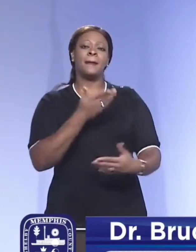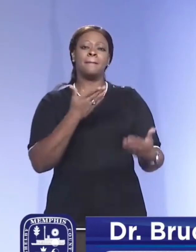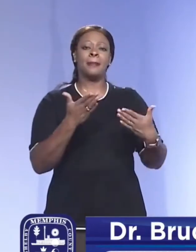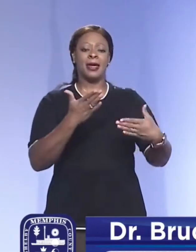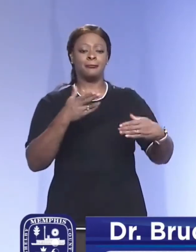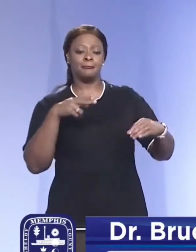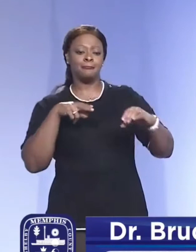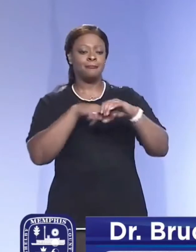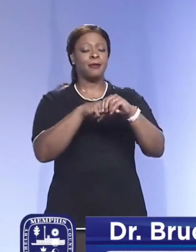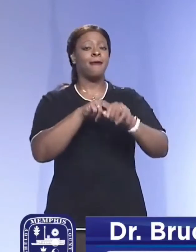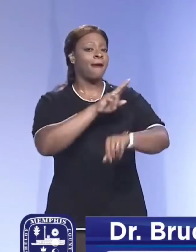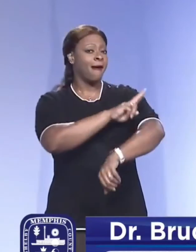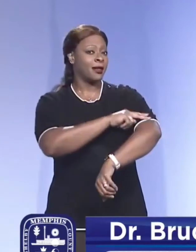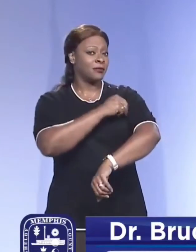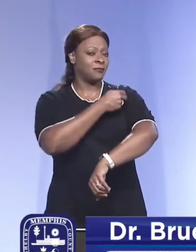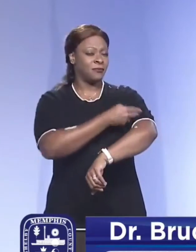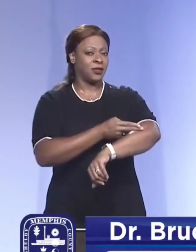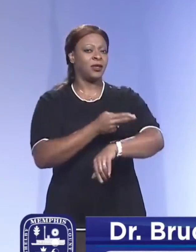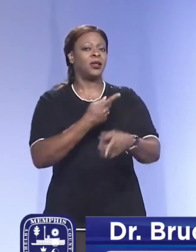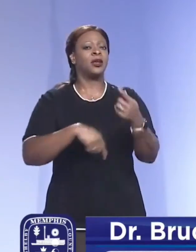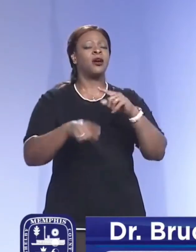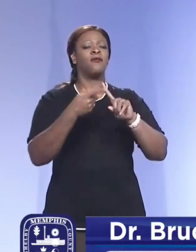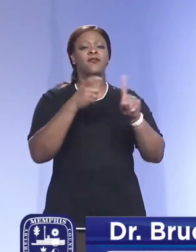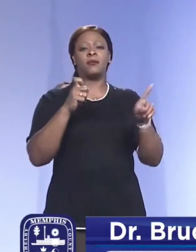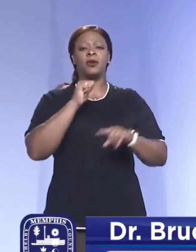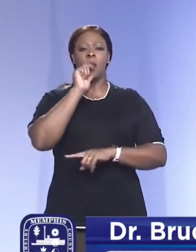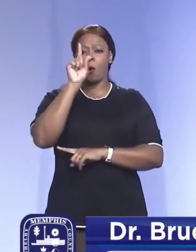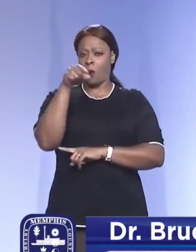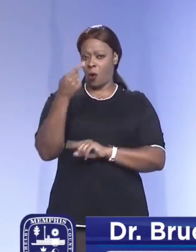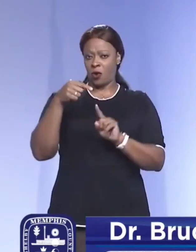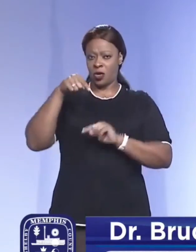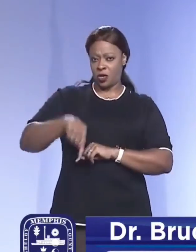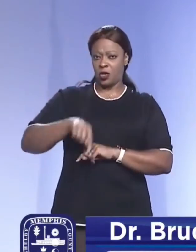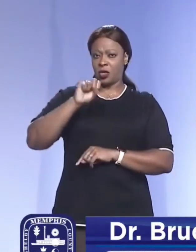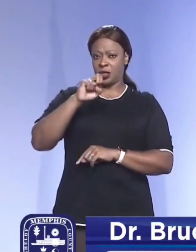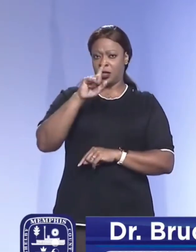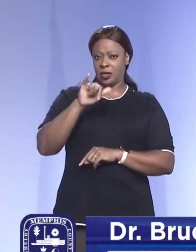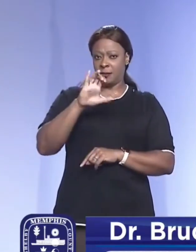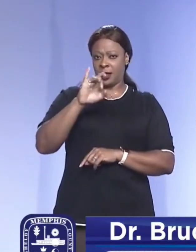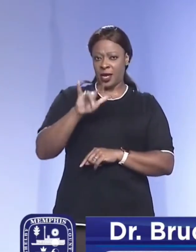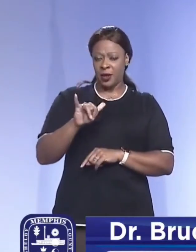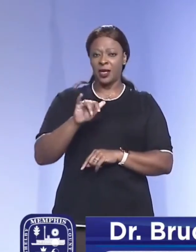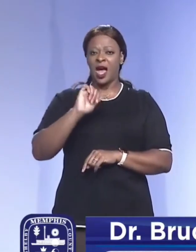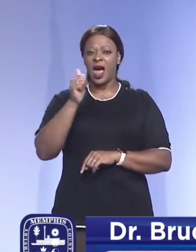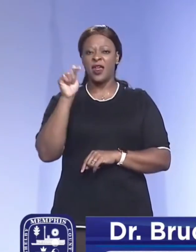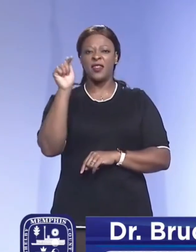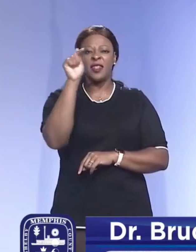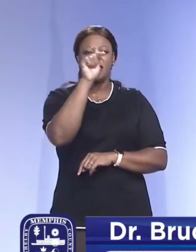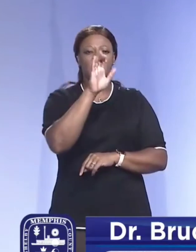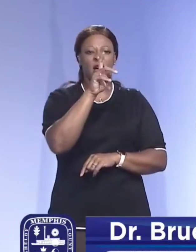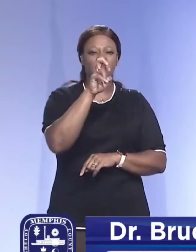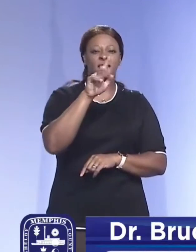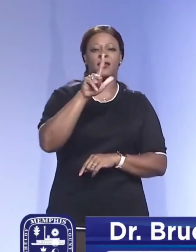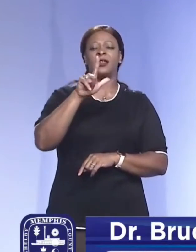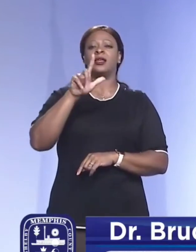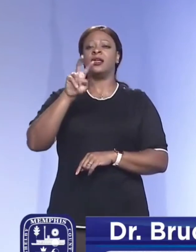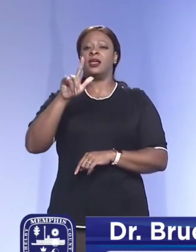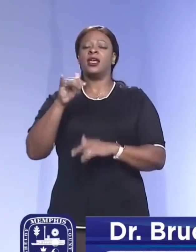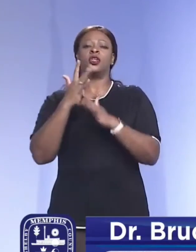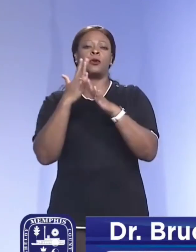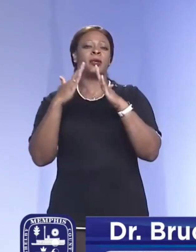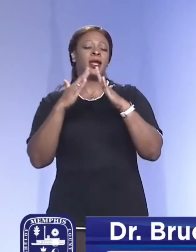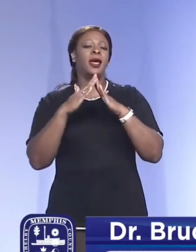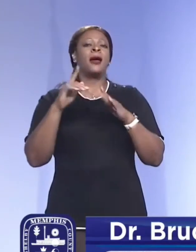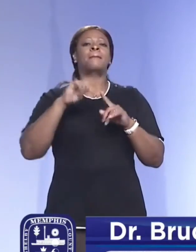admitted into the hospital would come not just from Shelby County and the municipalities, but the surrounding